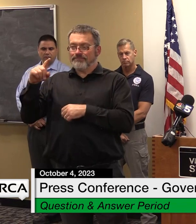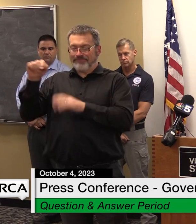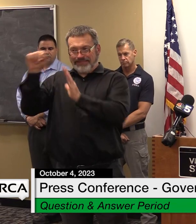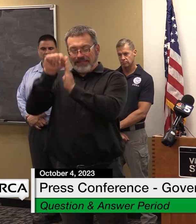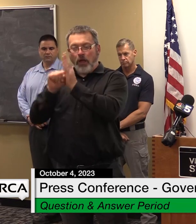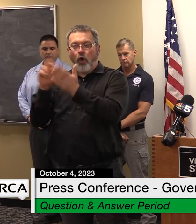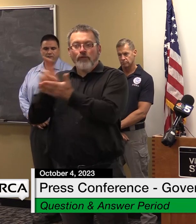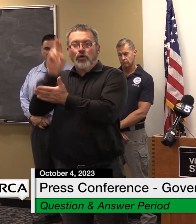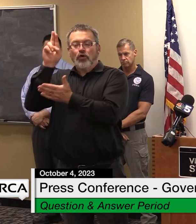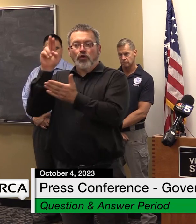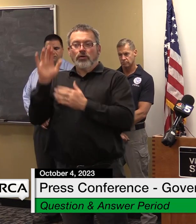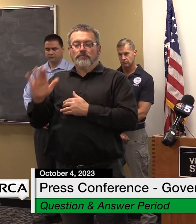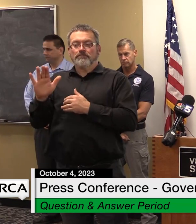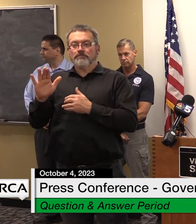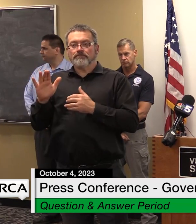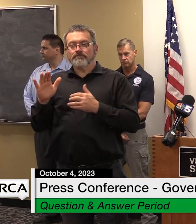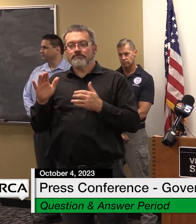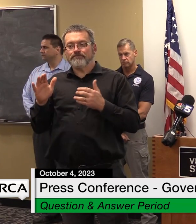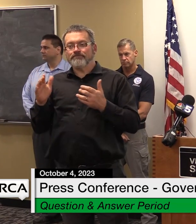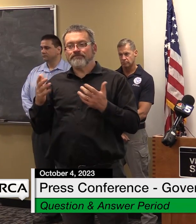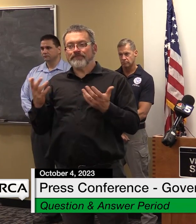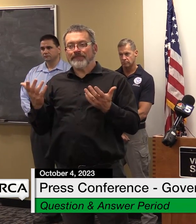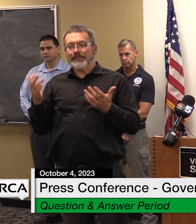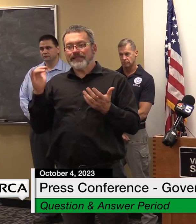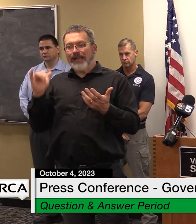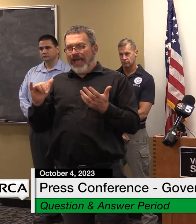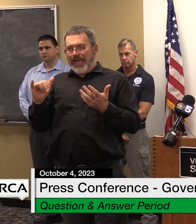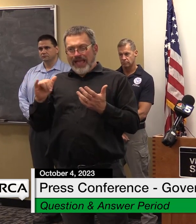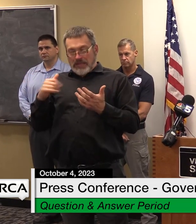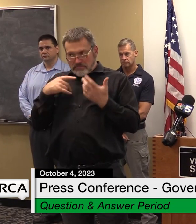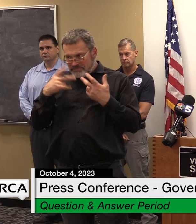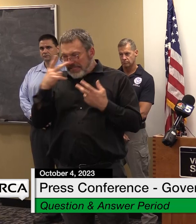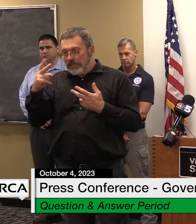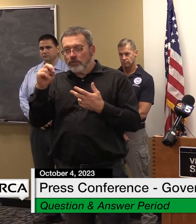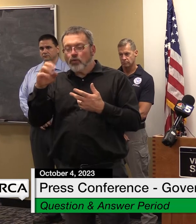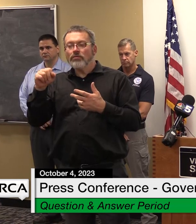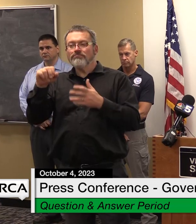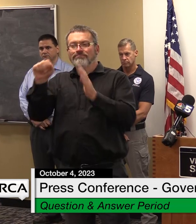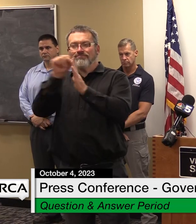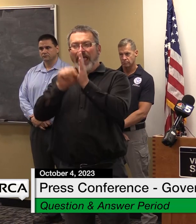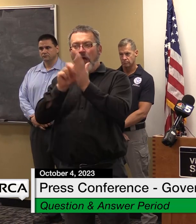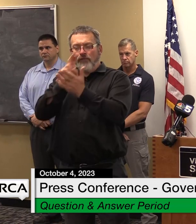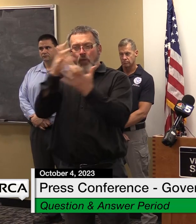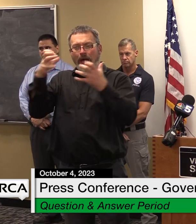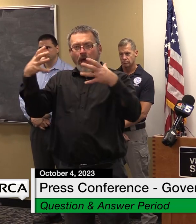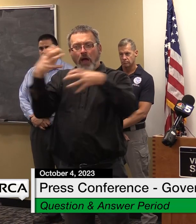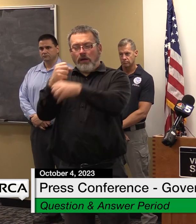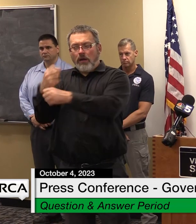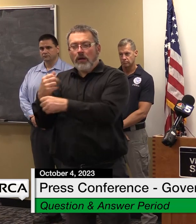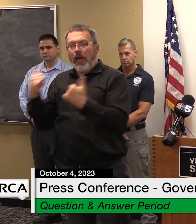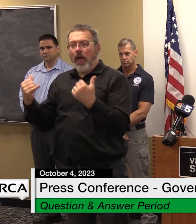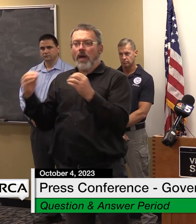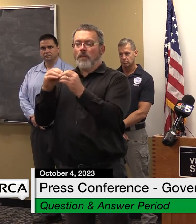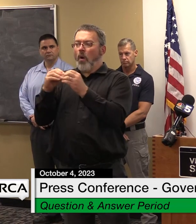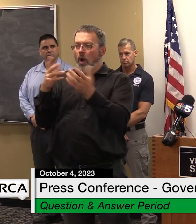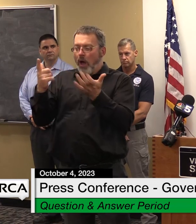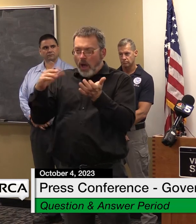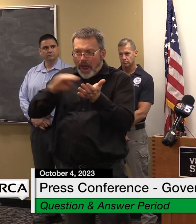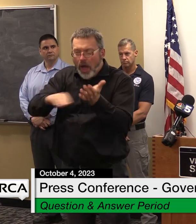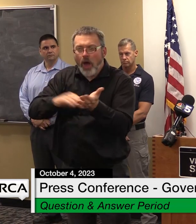not surprising that they want to do a lot of consolidation, but it's still pretty sweeping, including laying off full-time